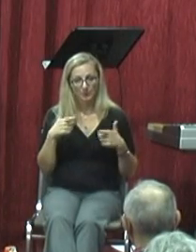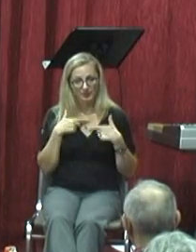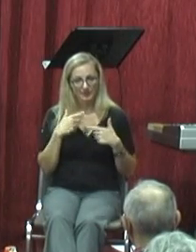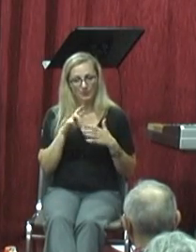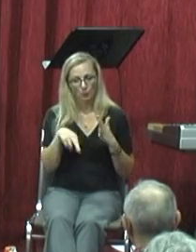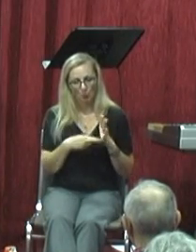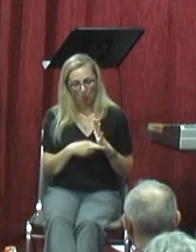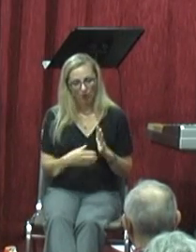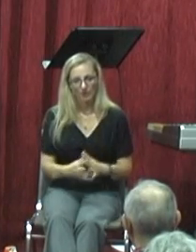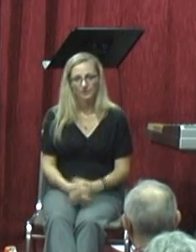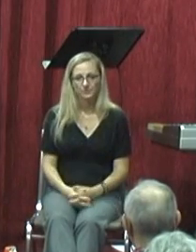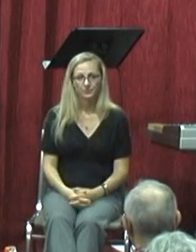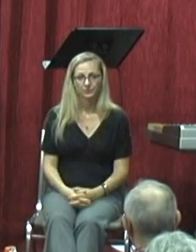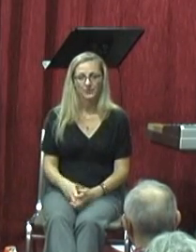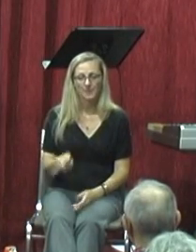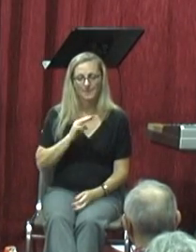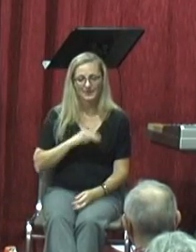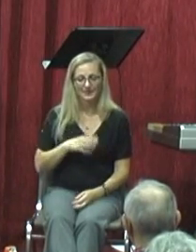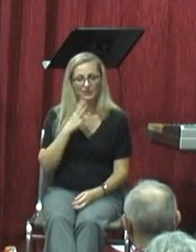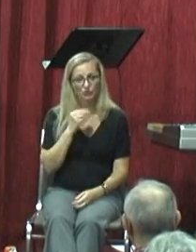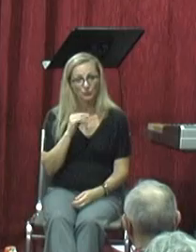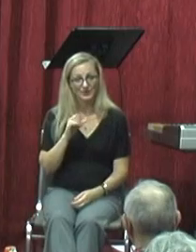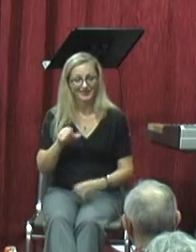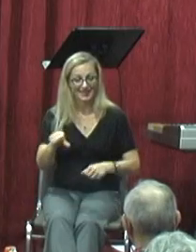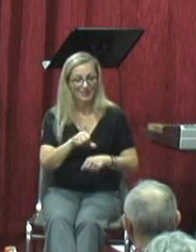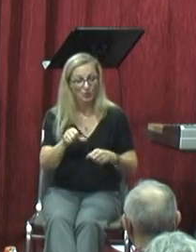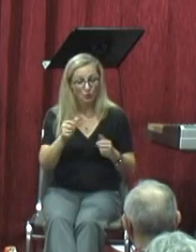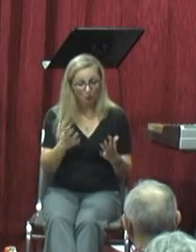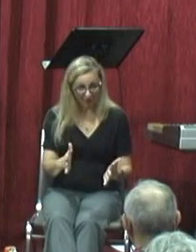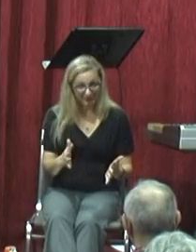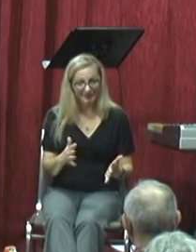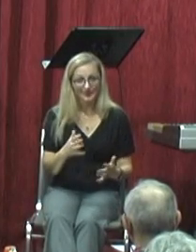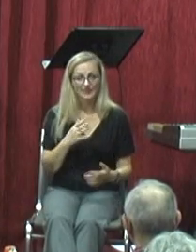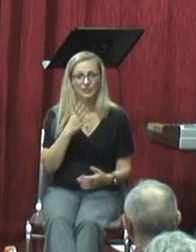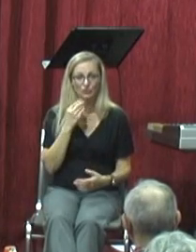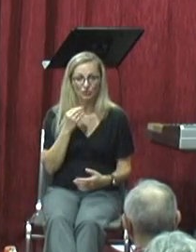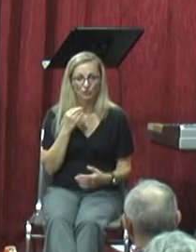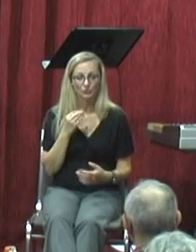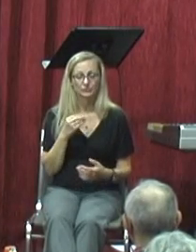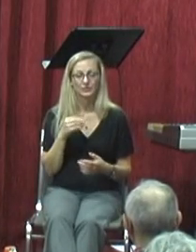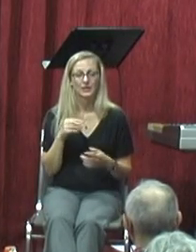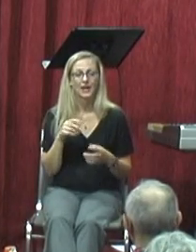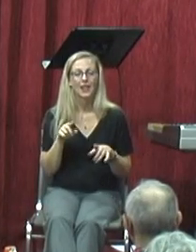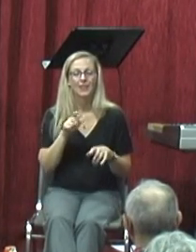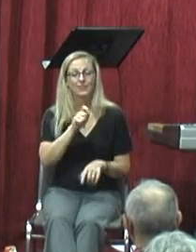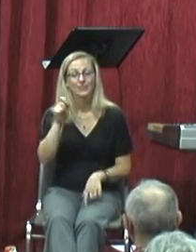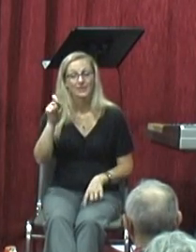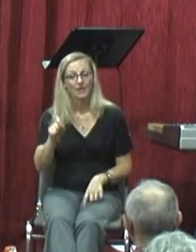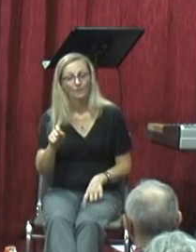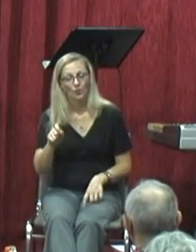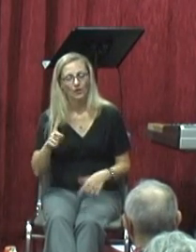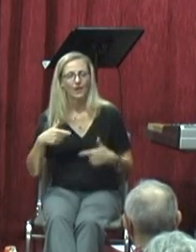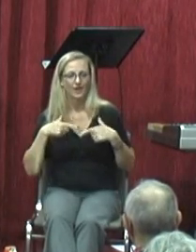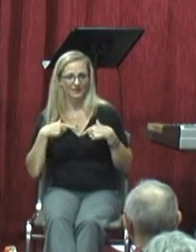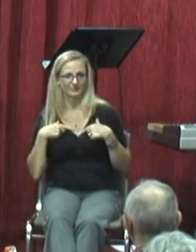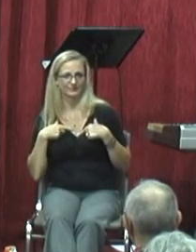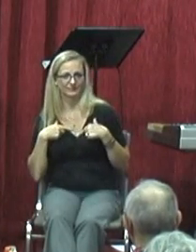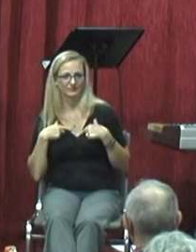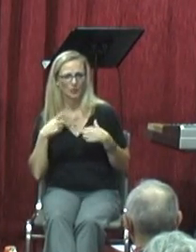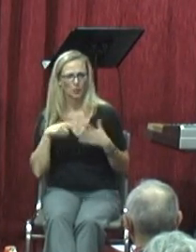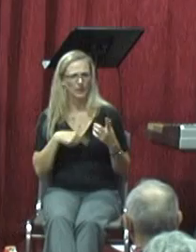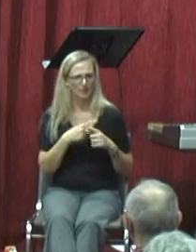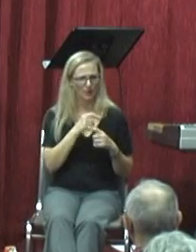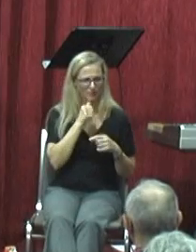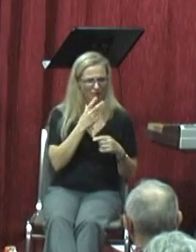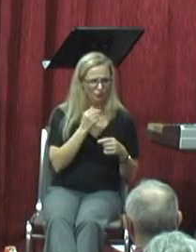role. A Messianic Jew is an anointed Jew and thus a Kohen. Now what about non-Jewish people in the